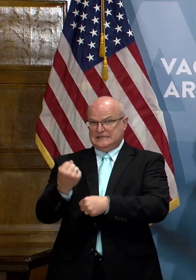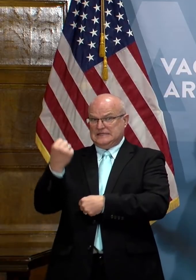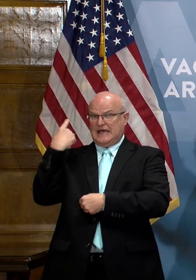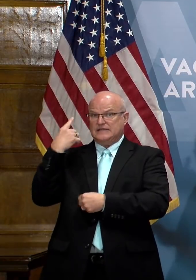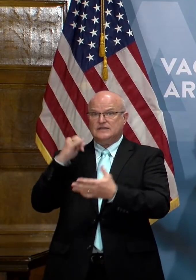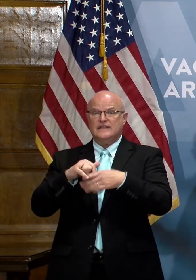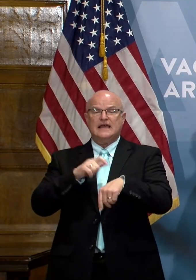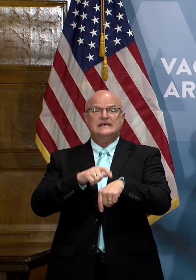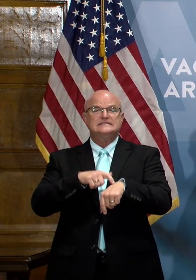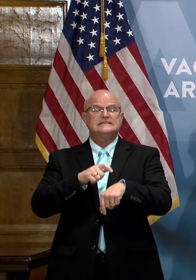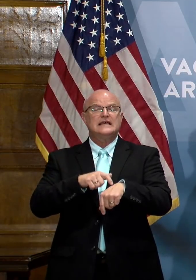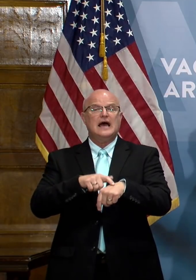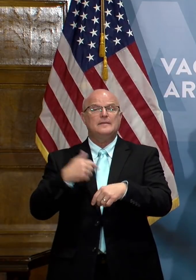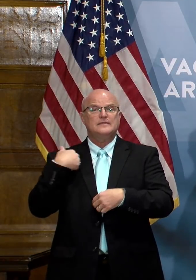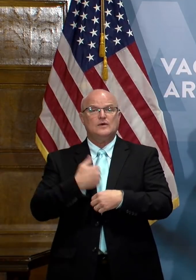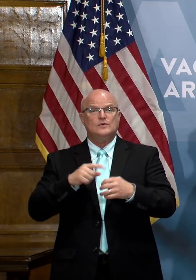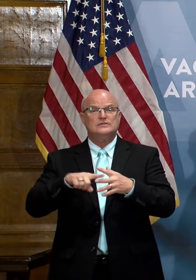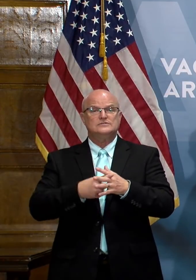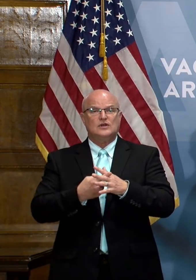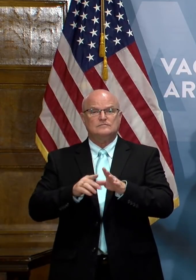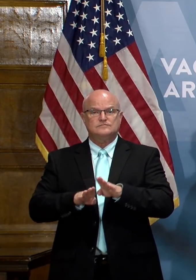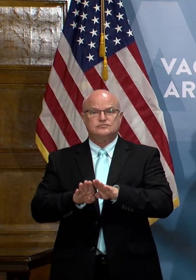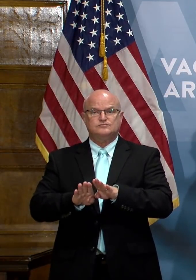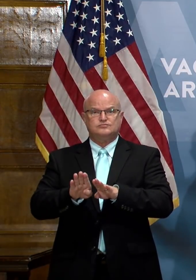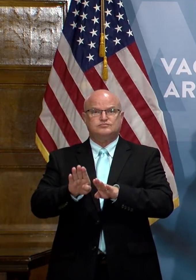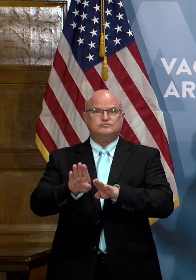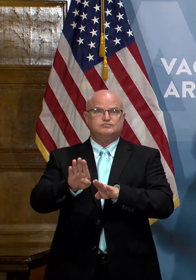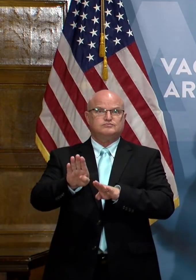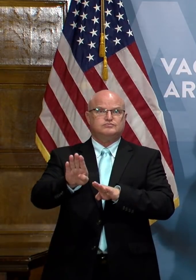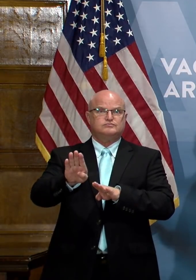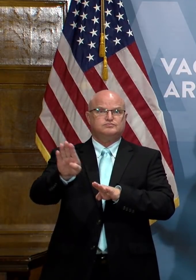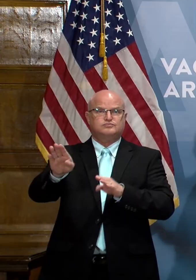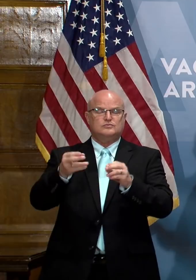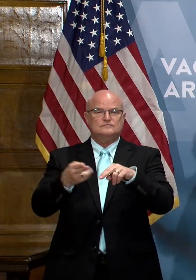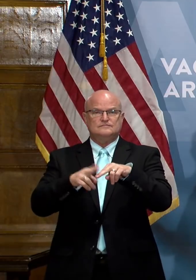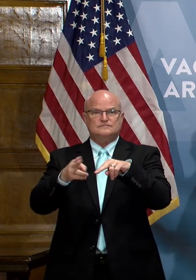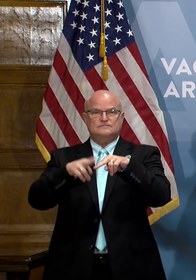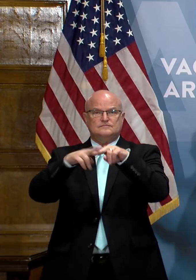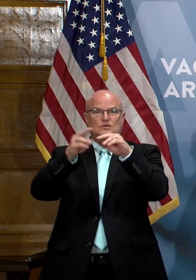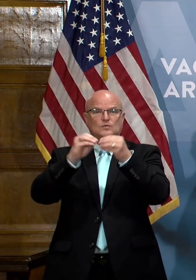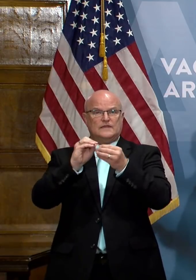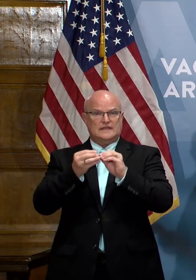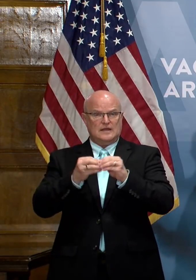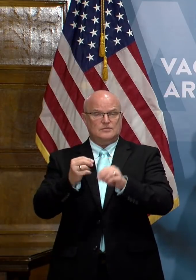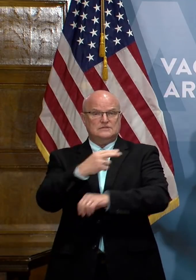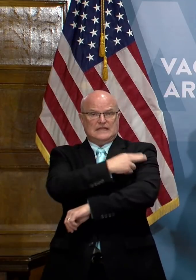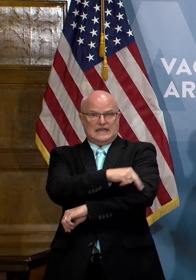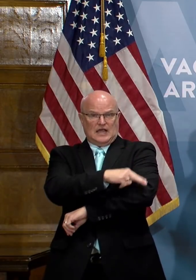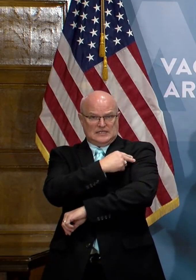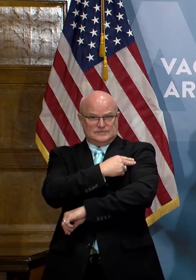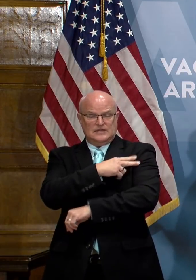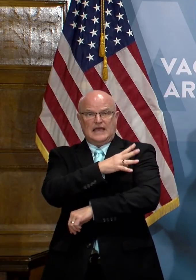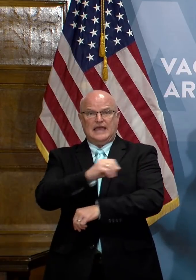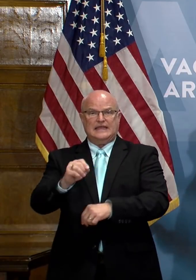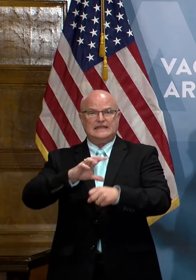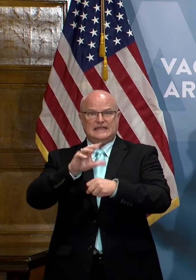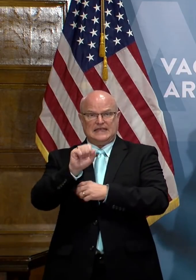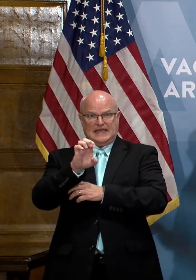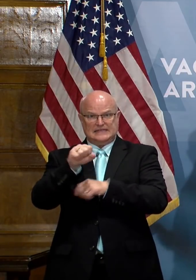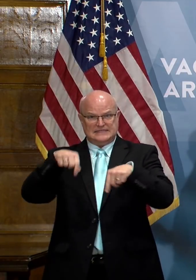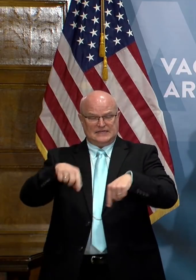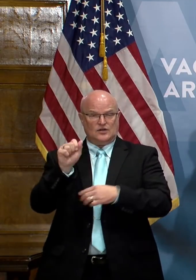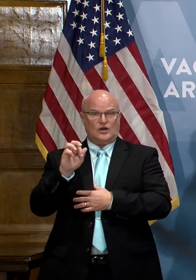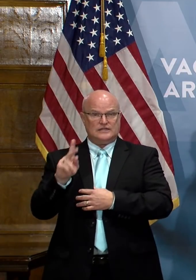that's the time frame that we started going up significantly in our cases and hospitalizations in Arkansas.